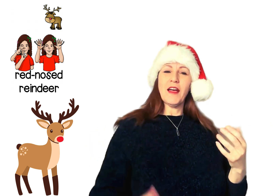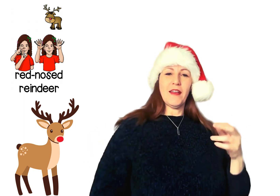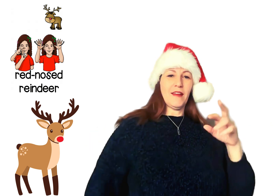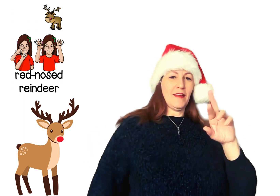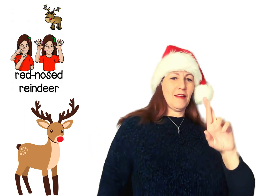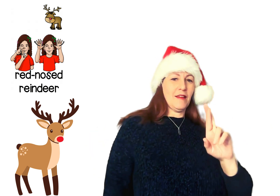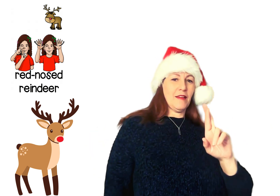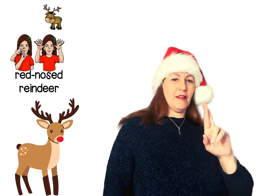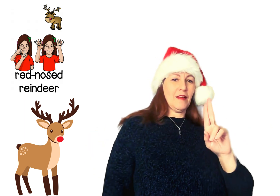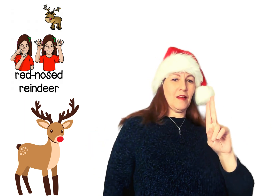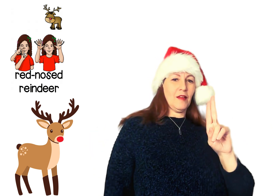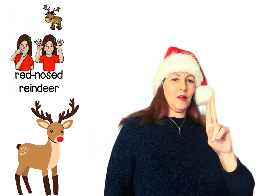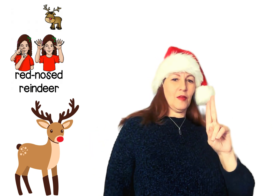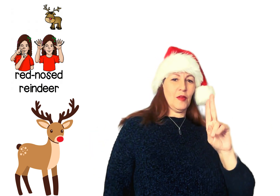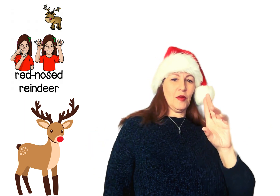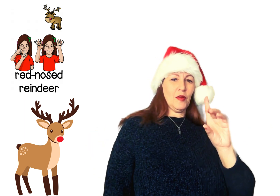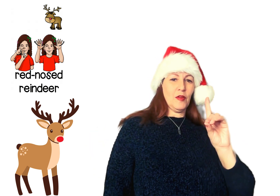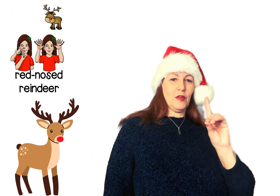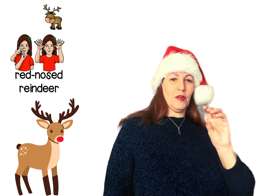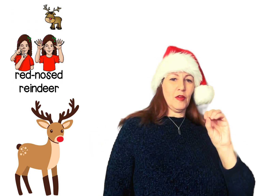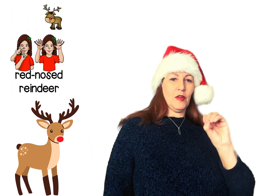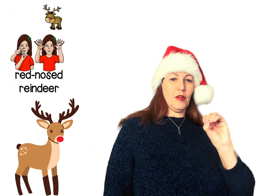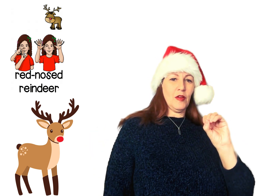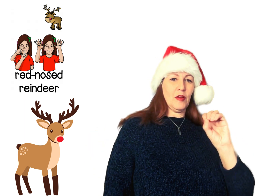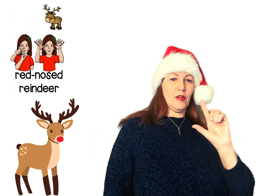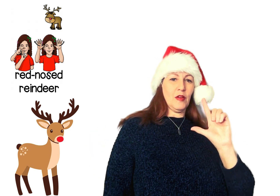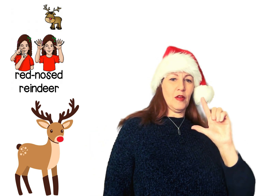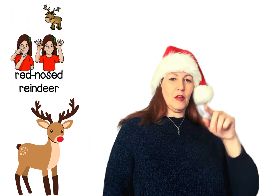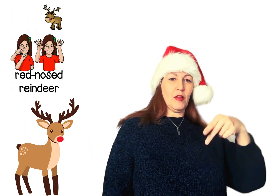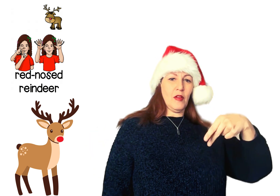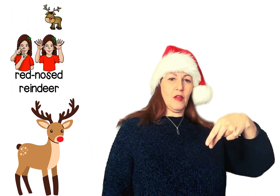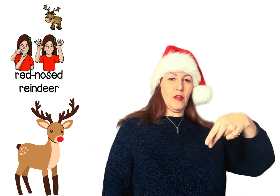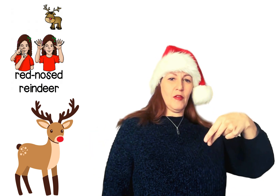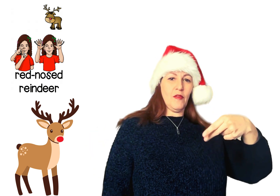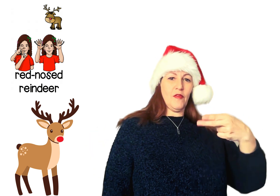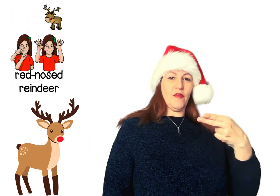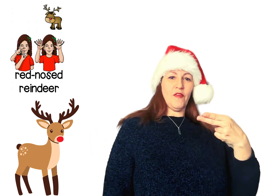His name is